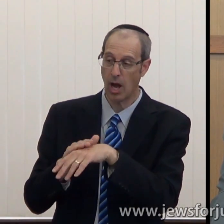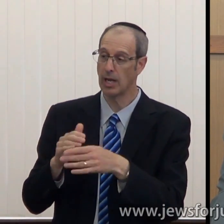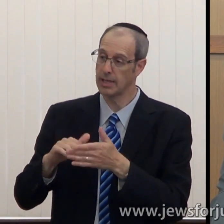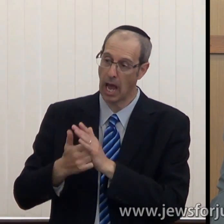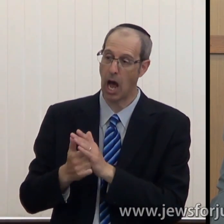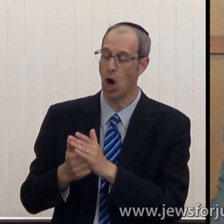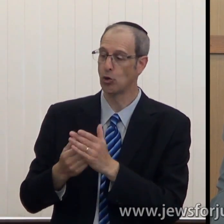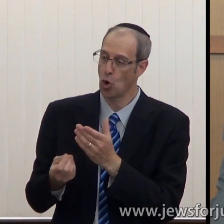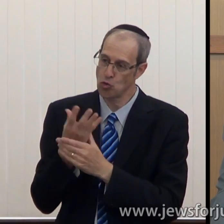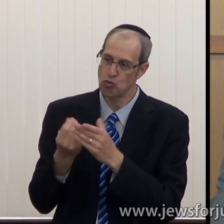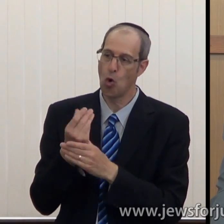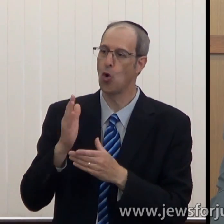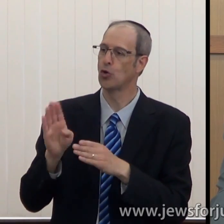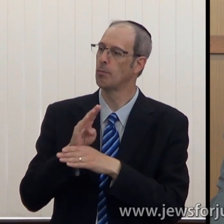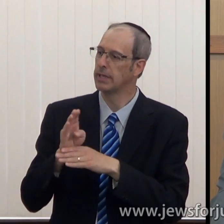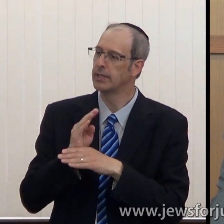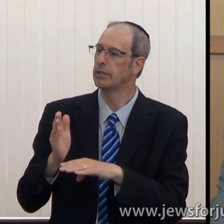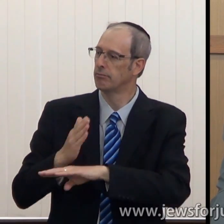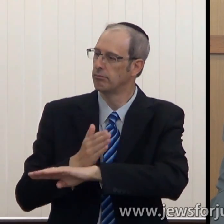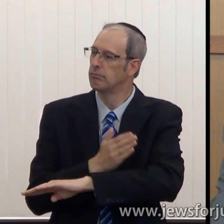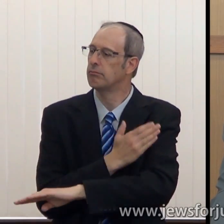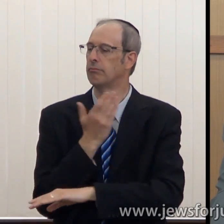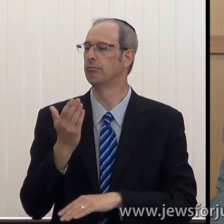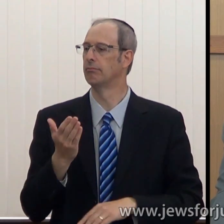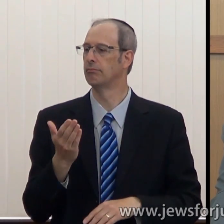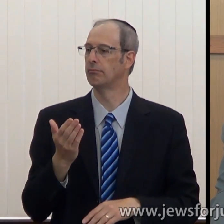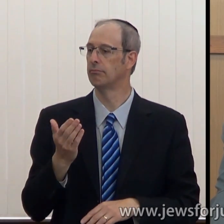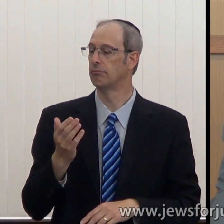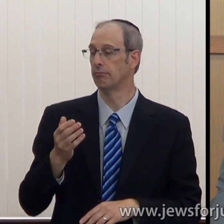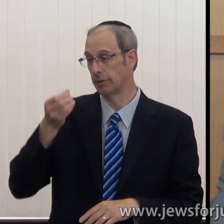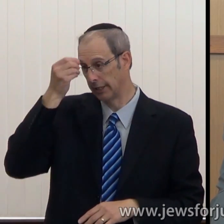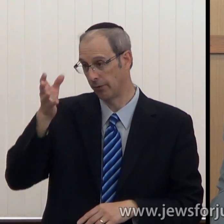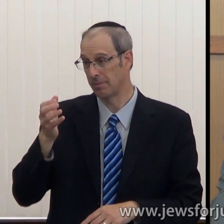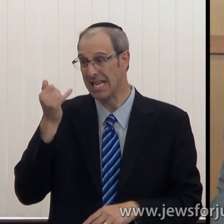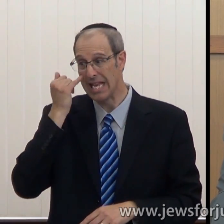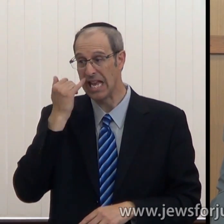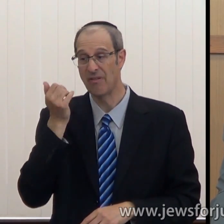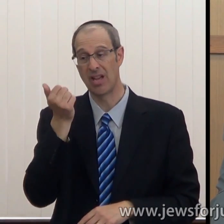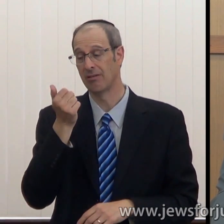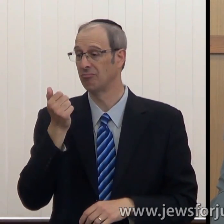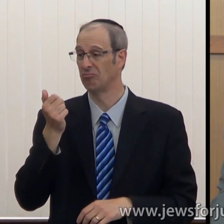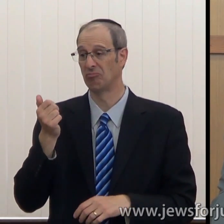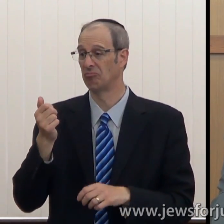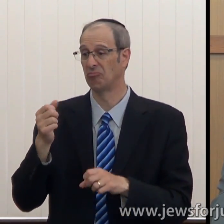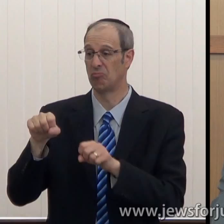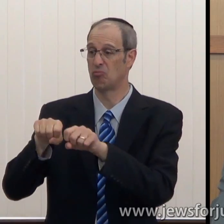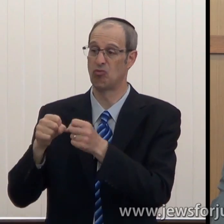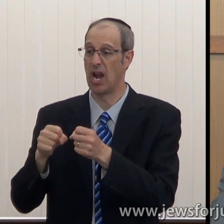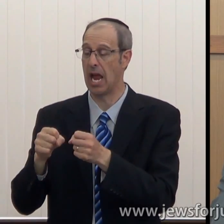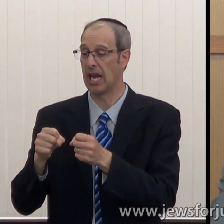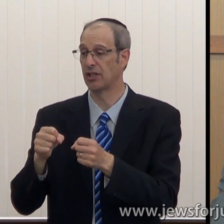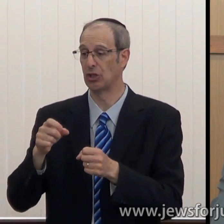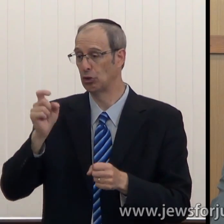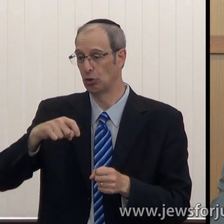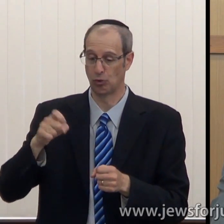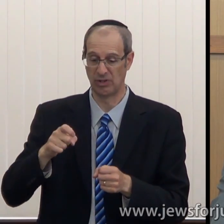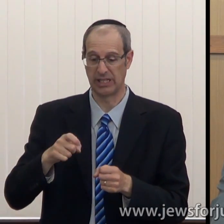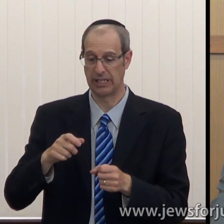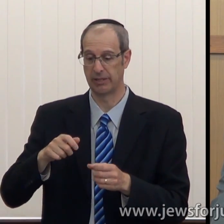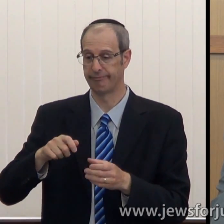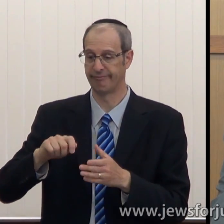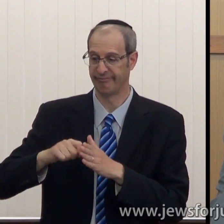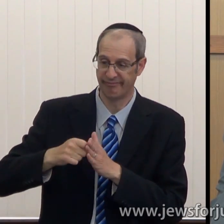business. He said, "If anything breaks, if you need any spare parts, you can come to me."